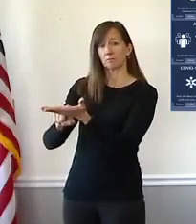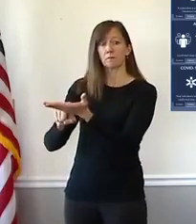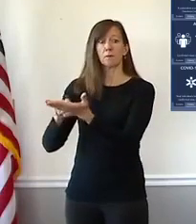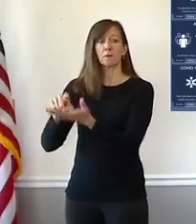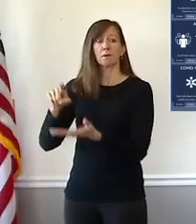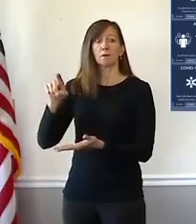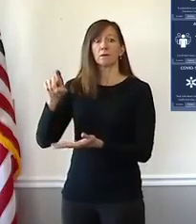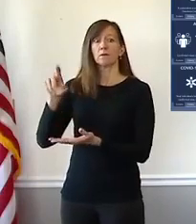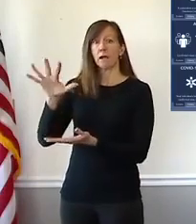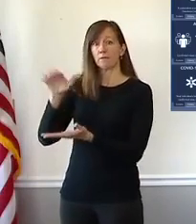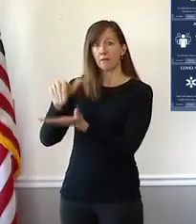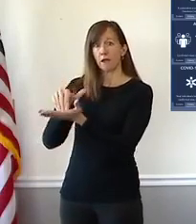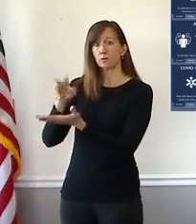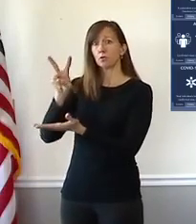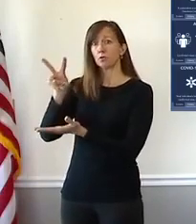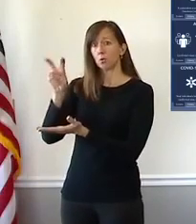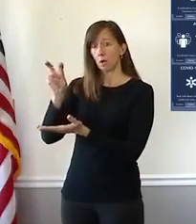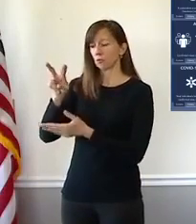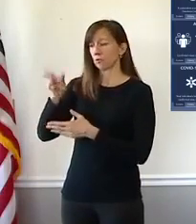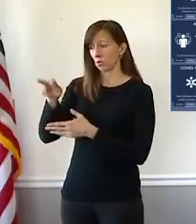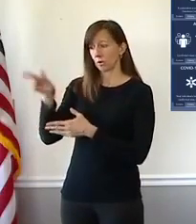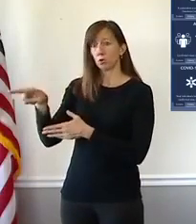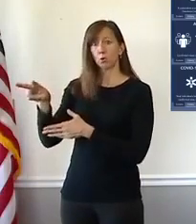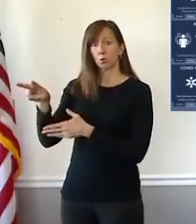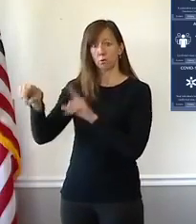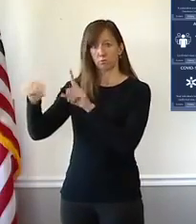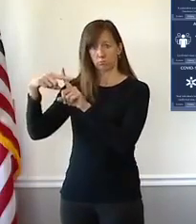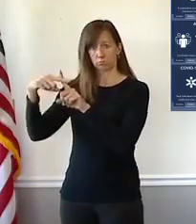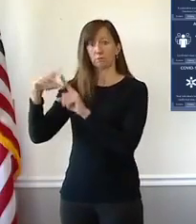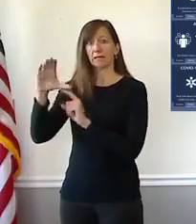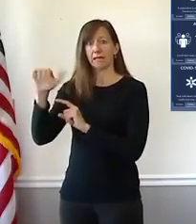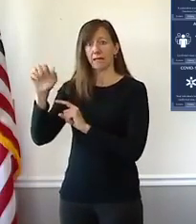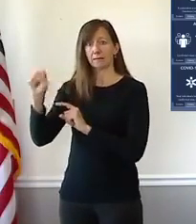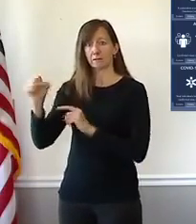5,222 confirmed positive cases, and we're currently monitoring